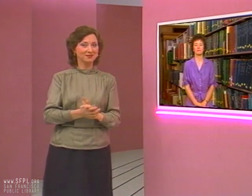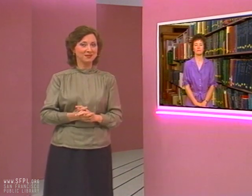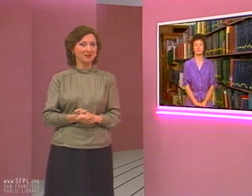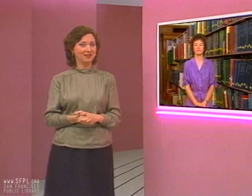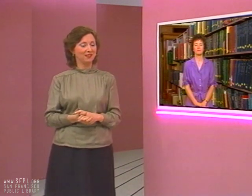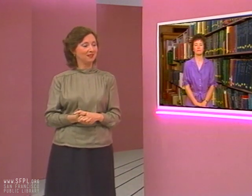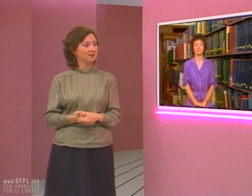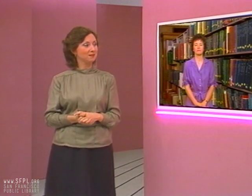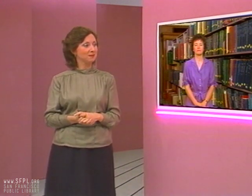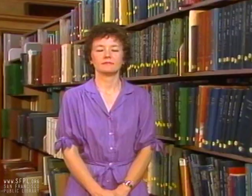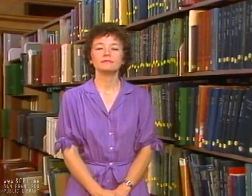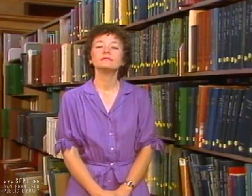rest.